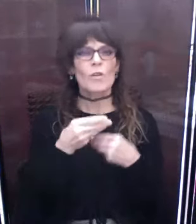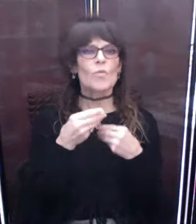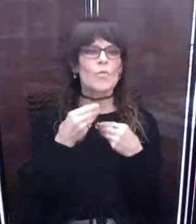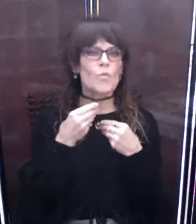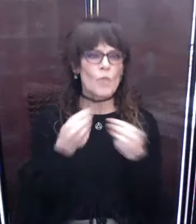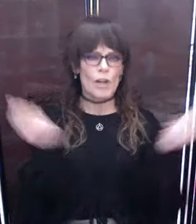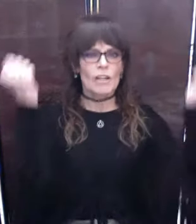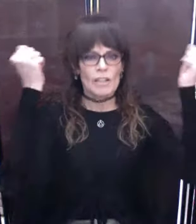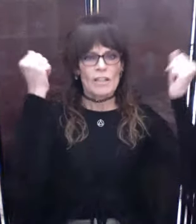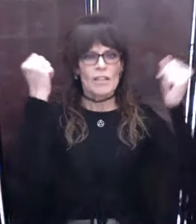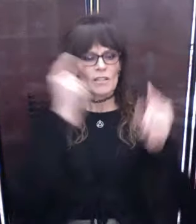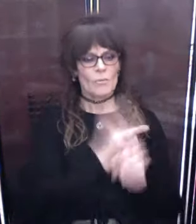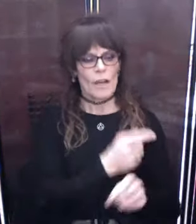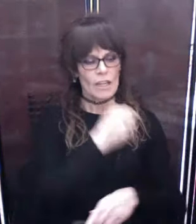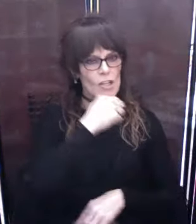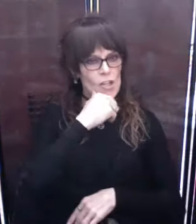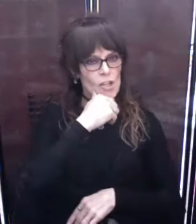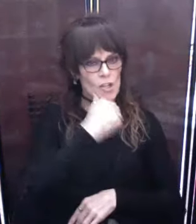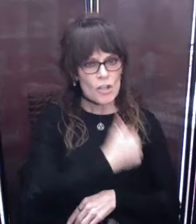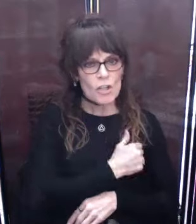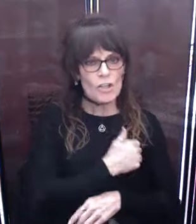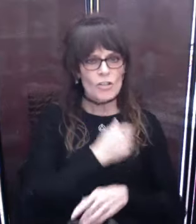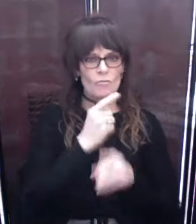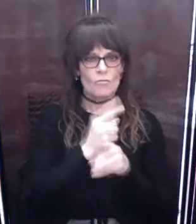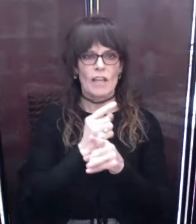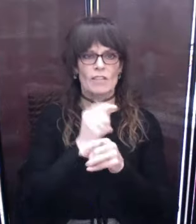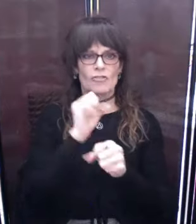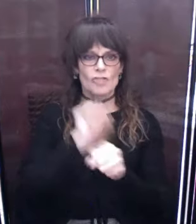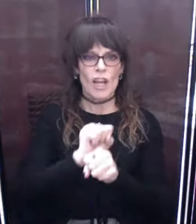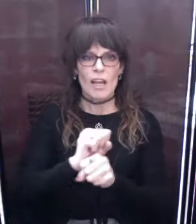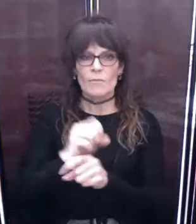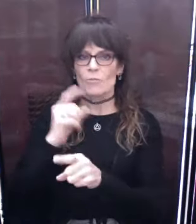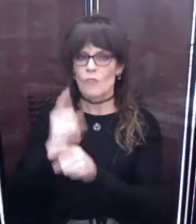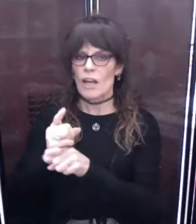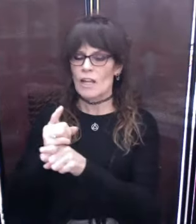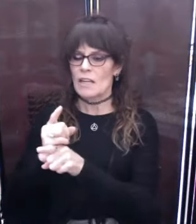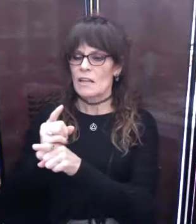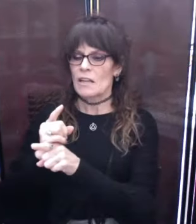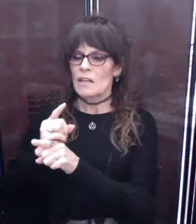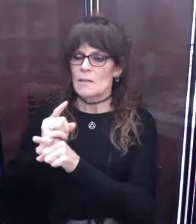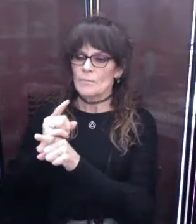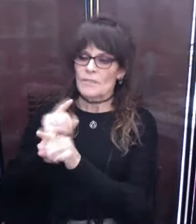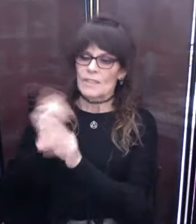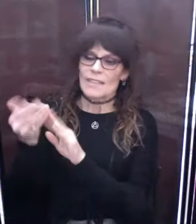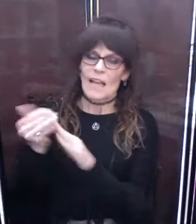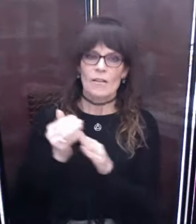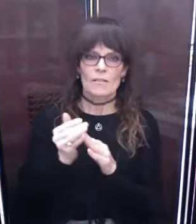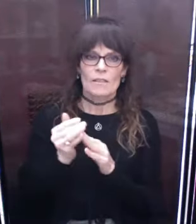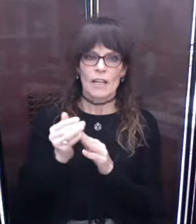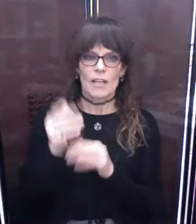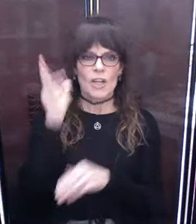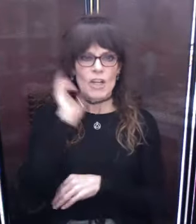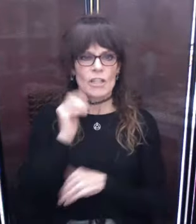right town. And then all of a sudden, this thought goes through my head: go ahead, Jim, do your